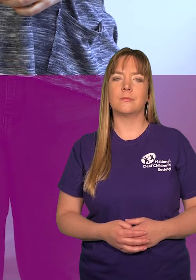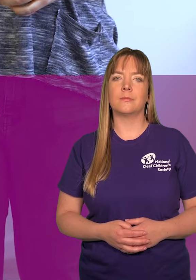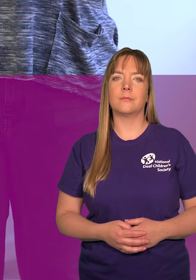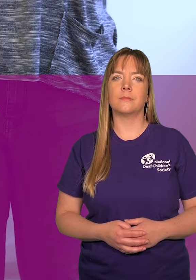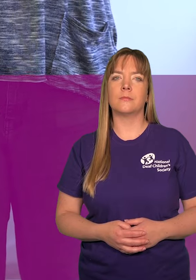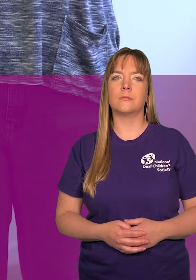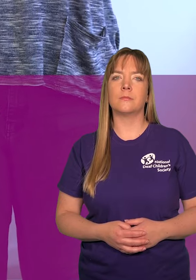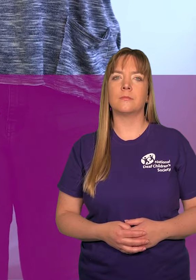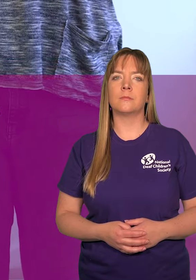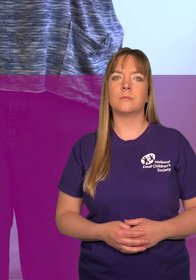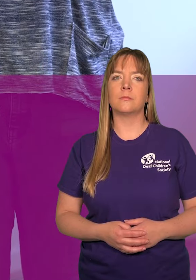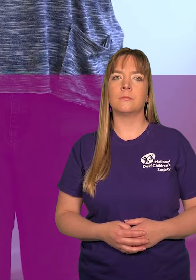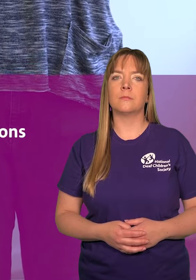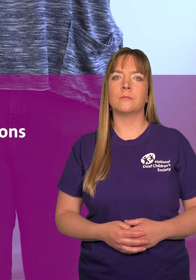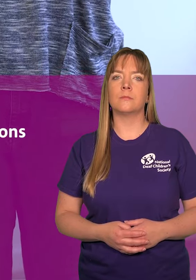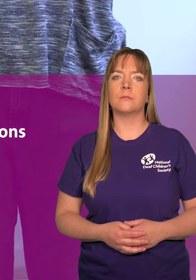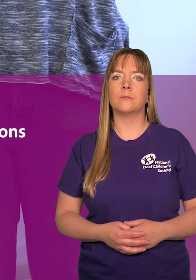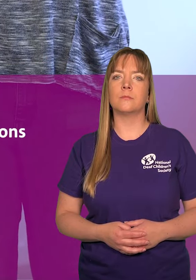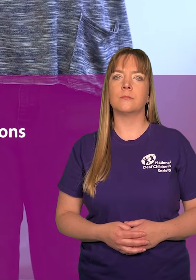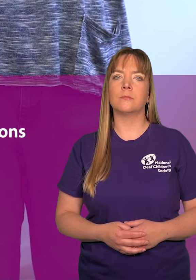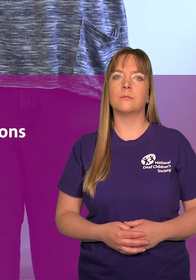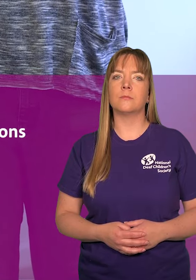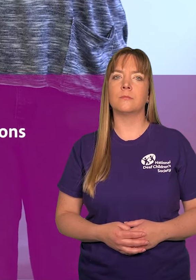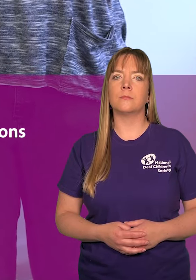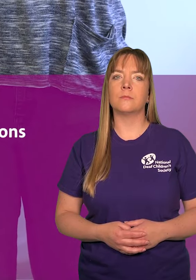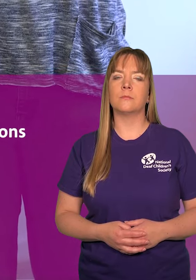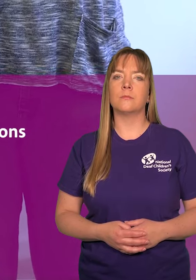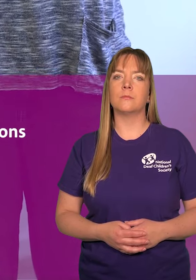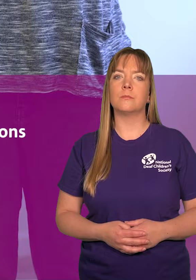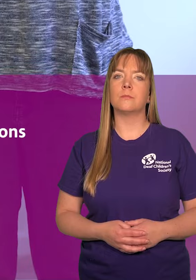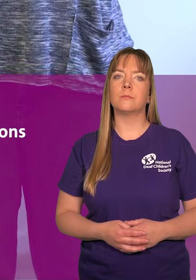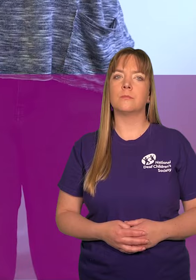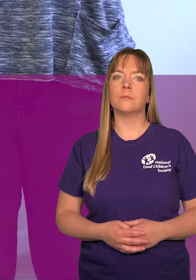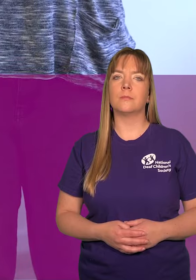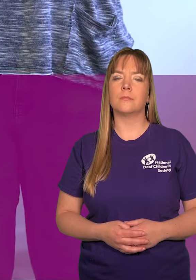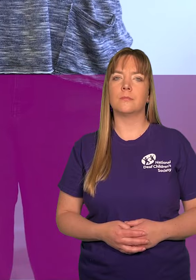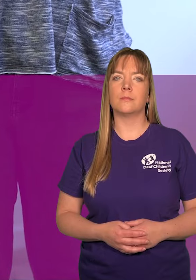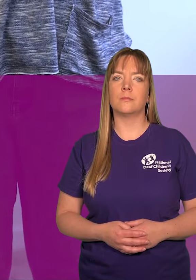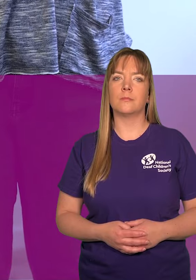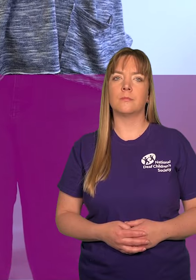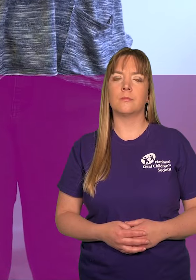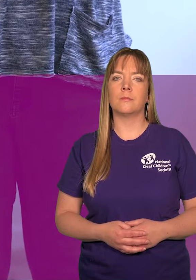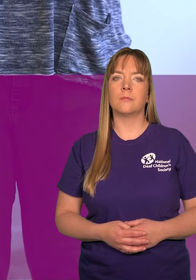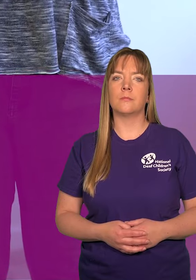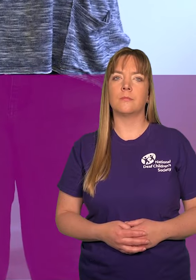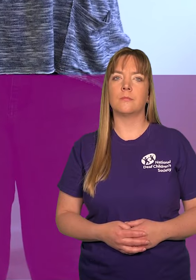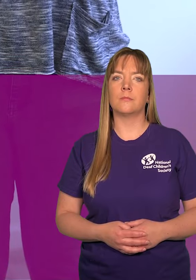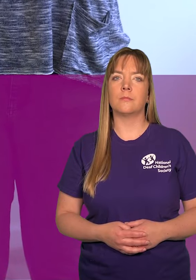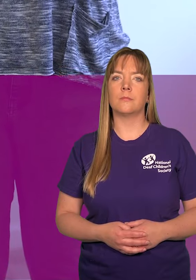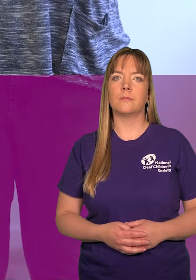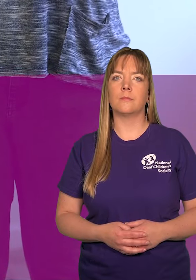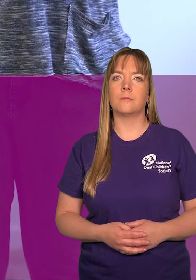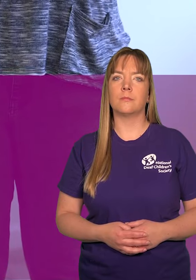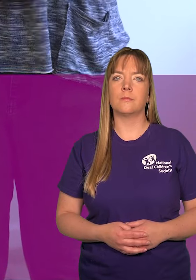My deaf awareness top tips are: don't exaggerate your facial expressions or mumble. Please speak